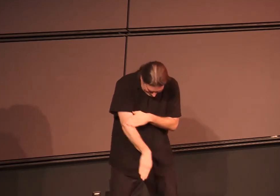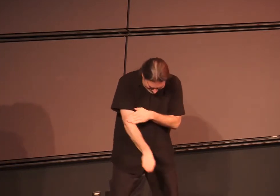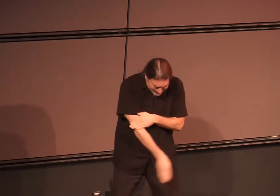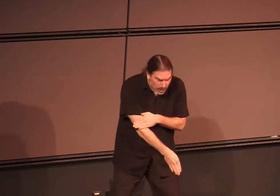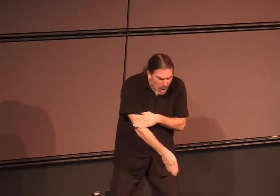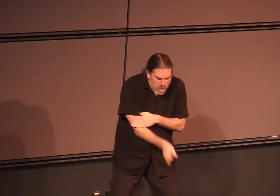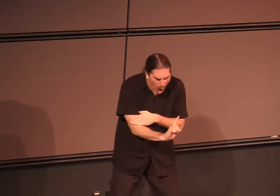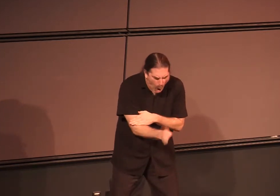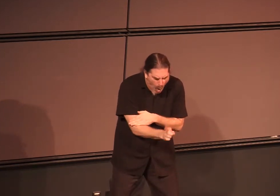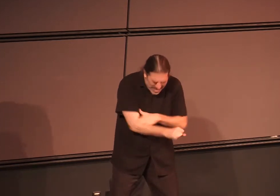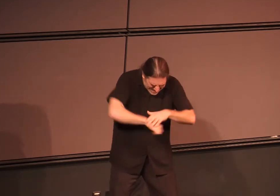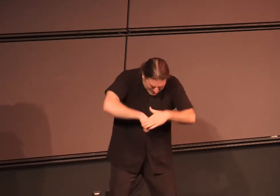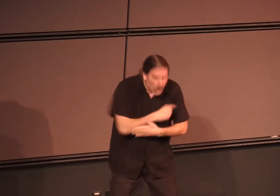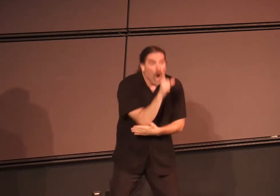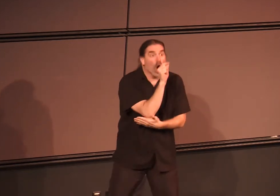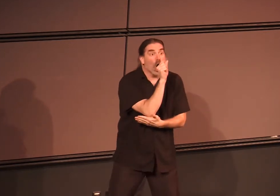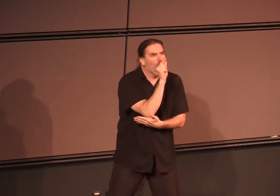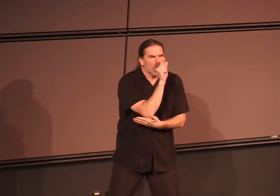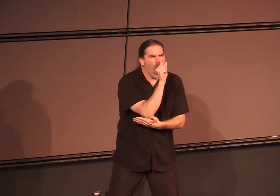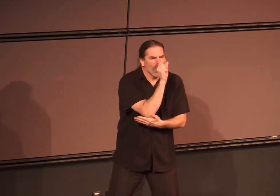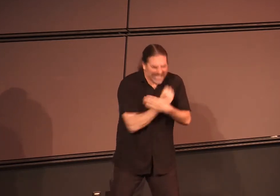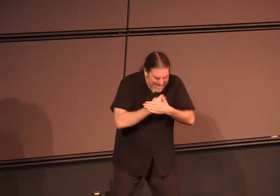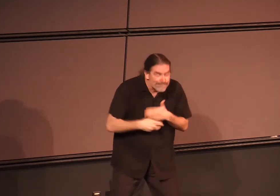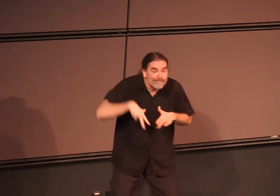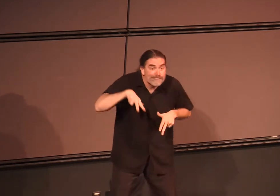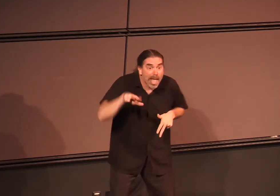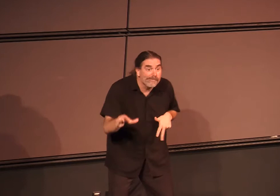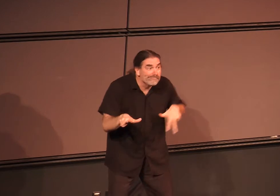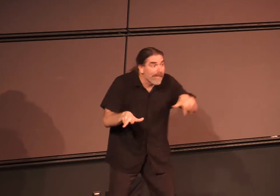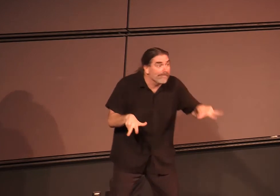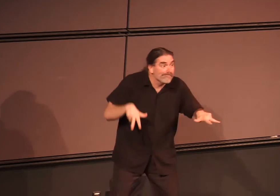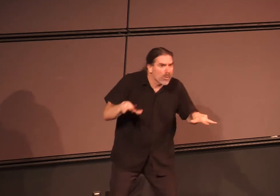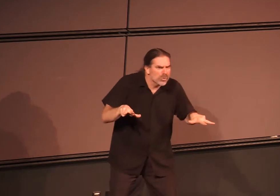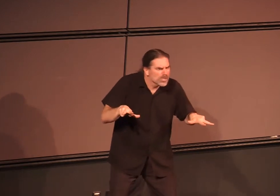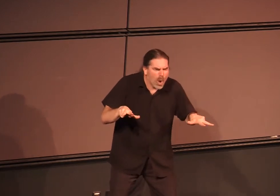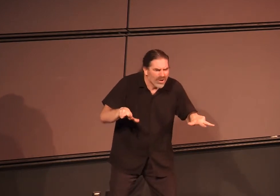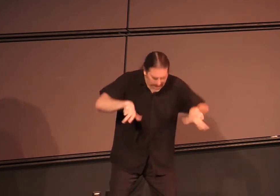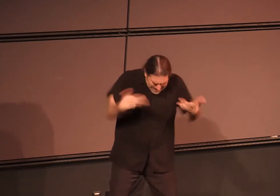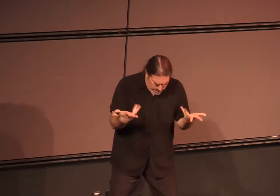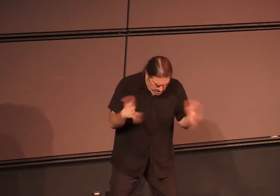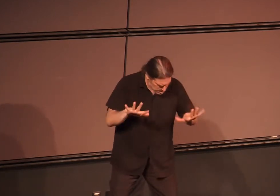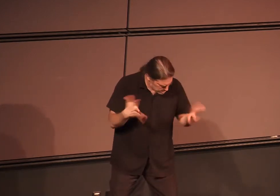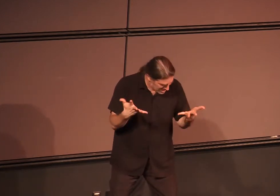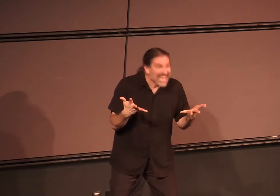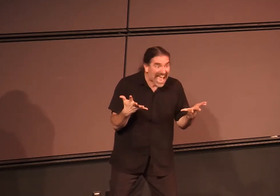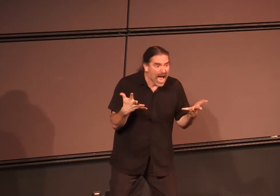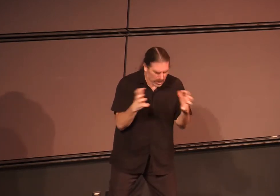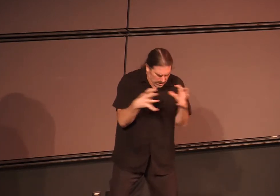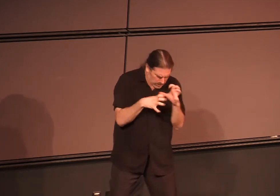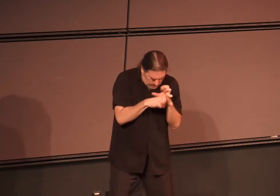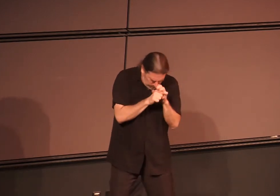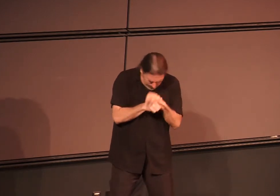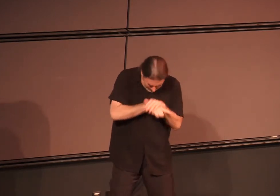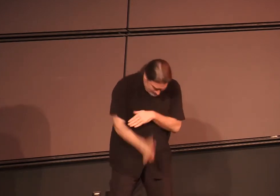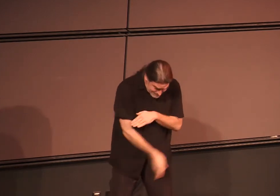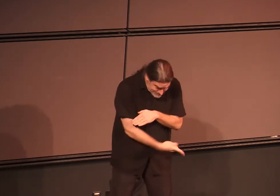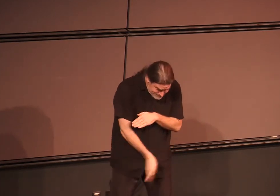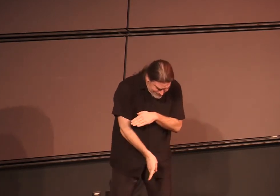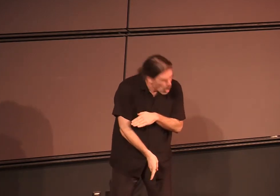trunk, a beak, 3 toes and 5 fingers, a